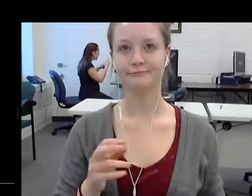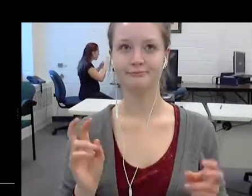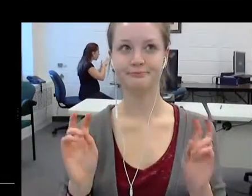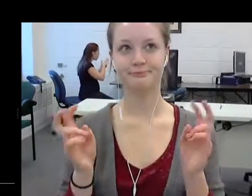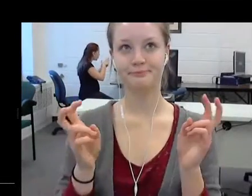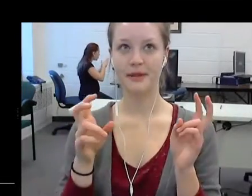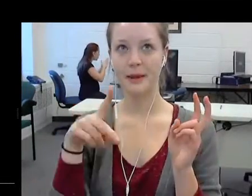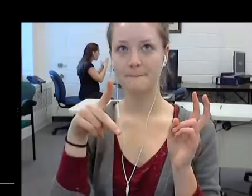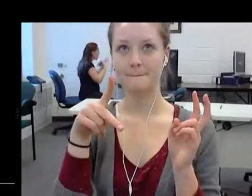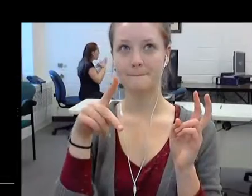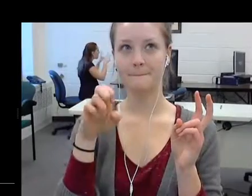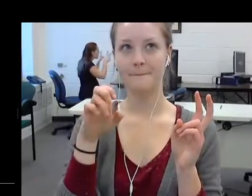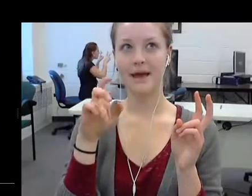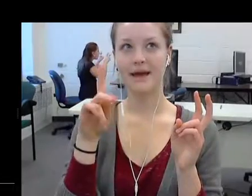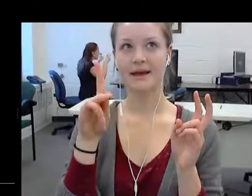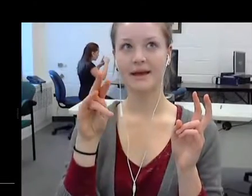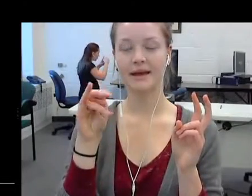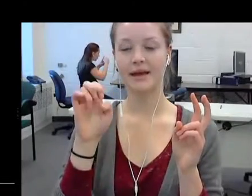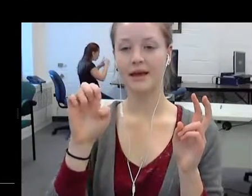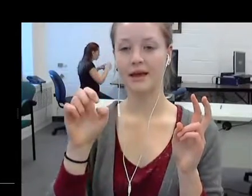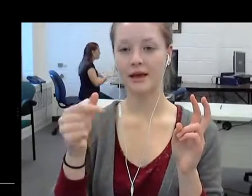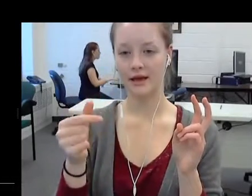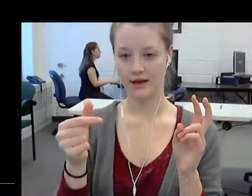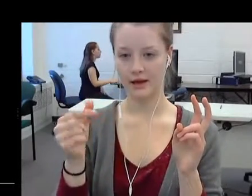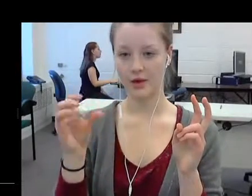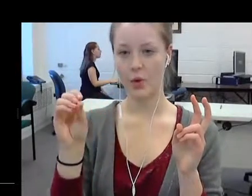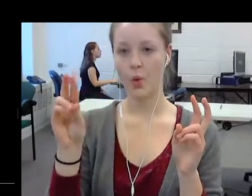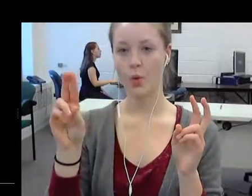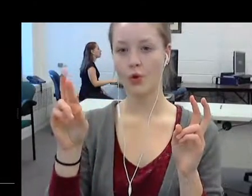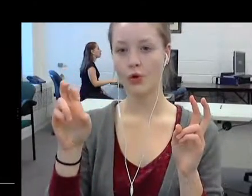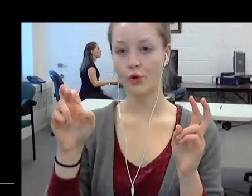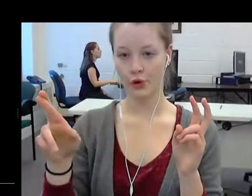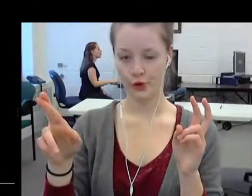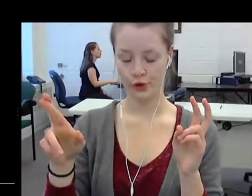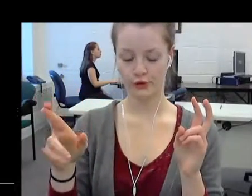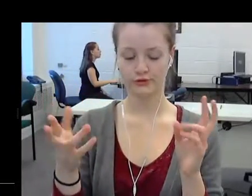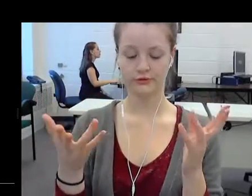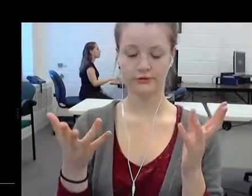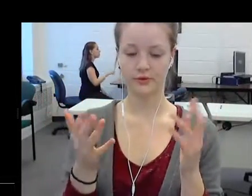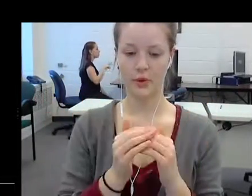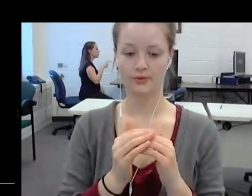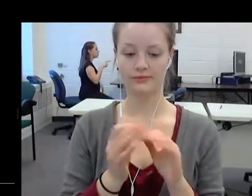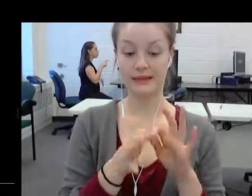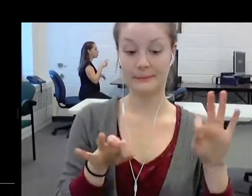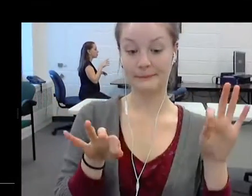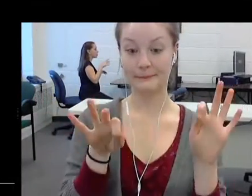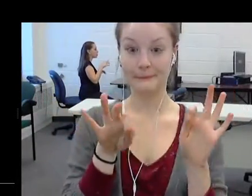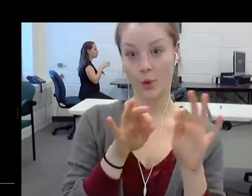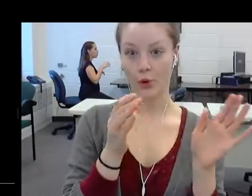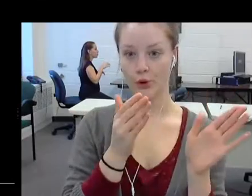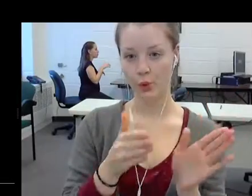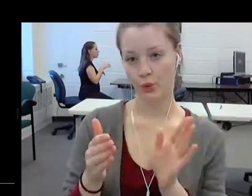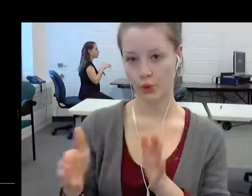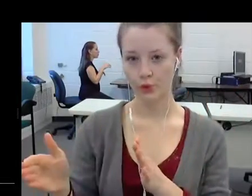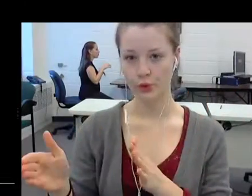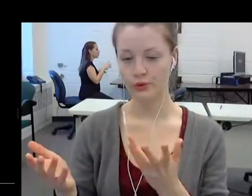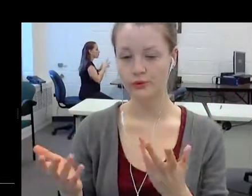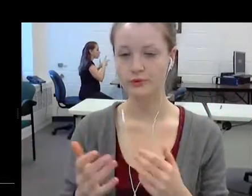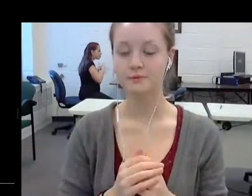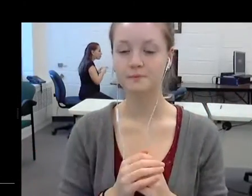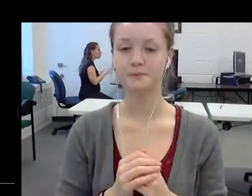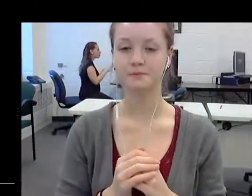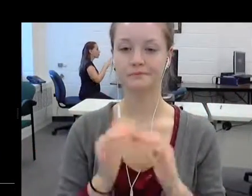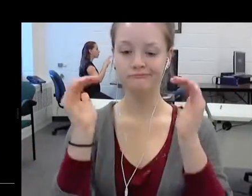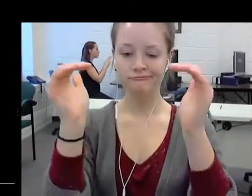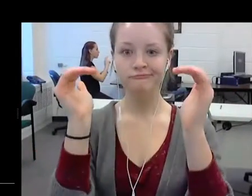paraphrase. And then the next vocabulary word here